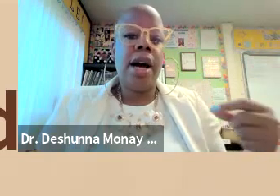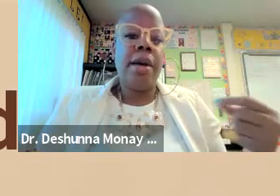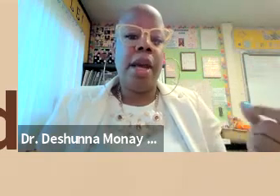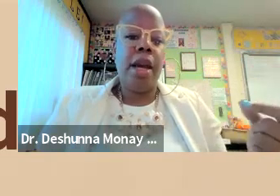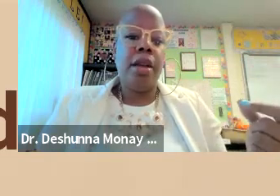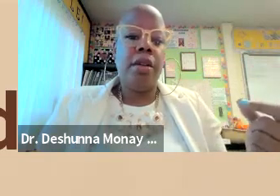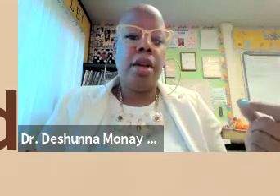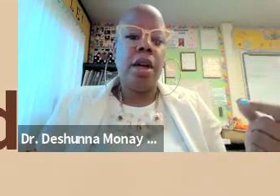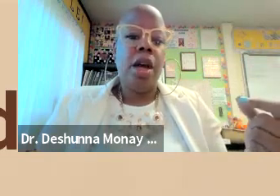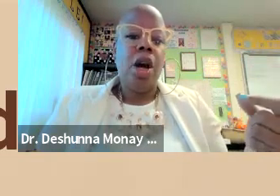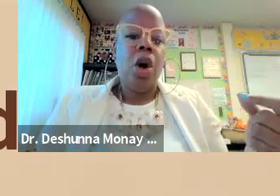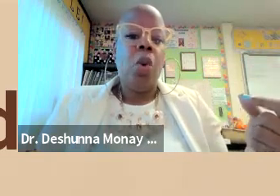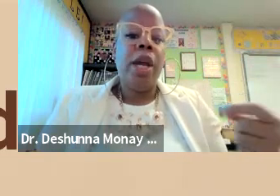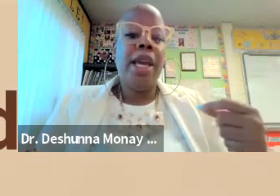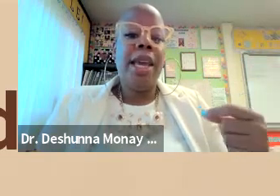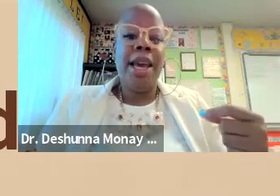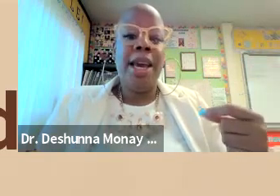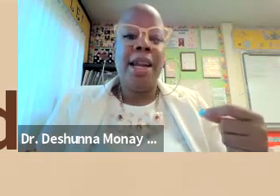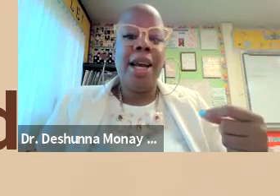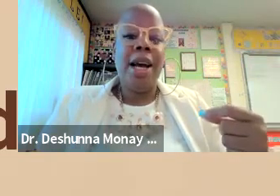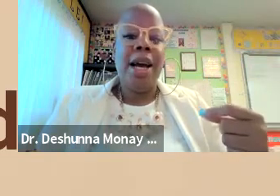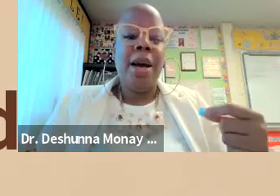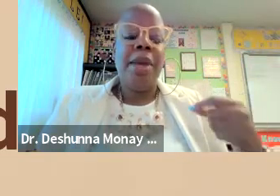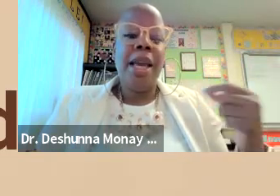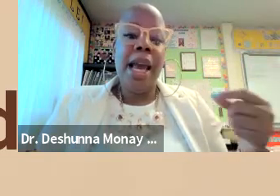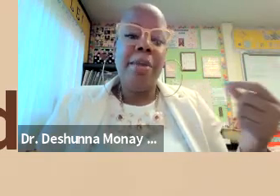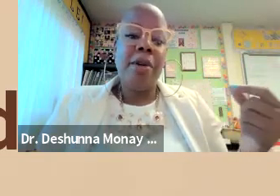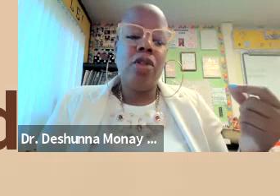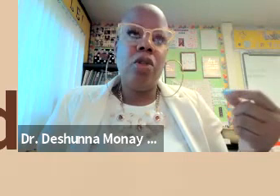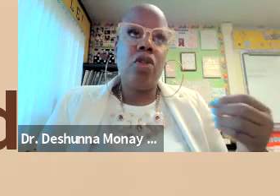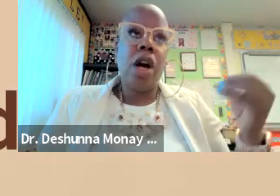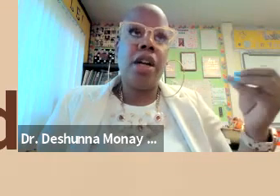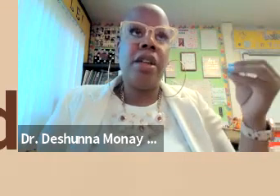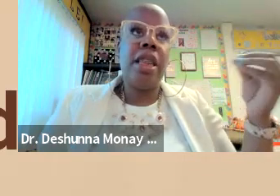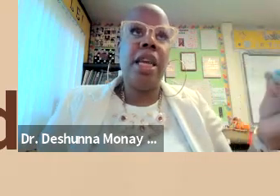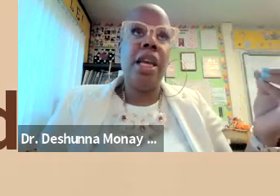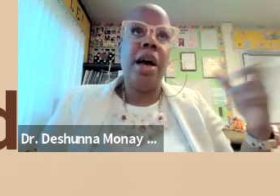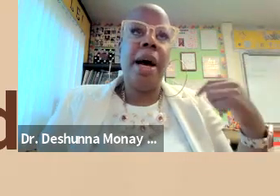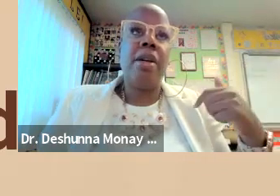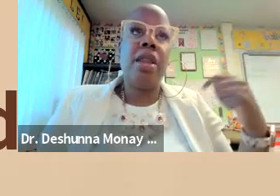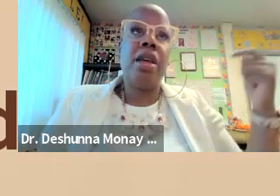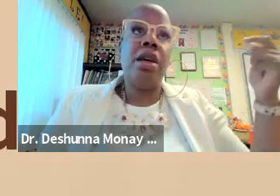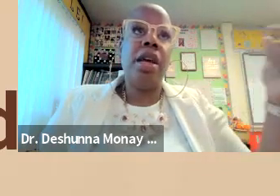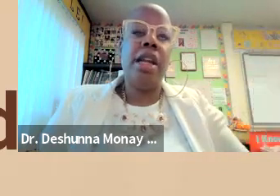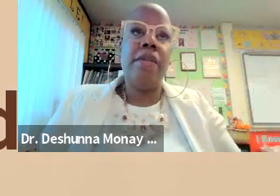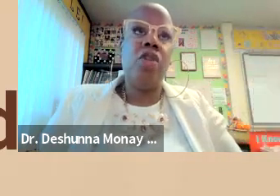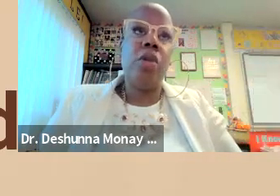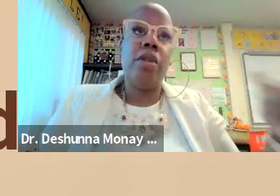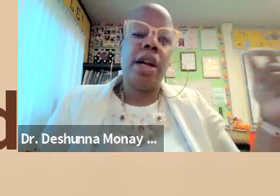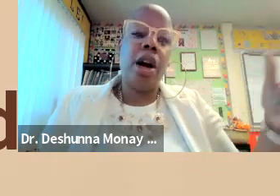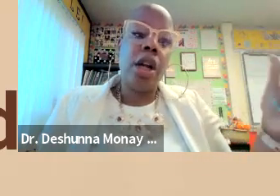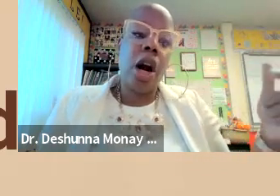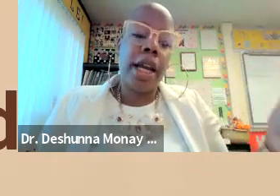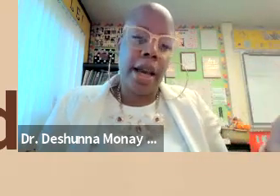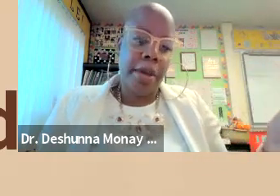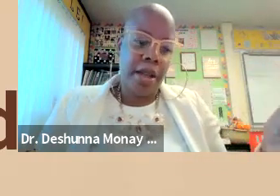this comment, we can be able to start to think about the individuals